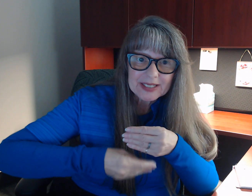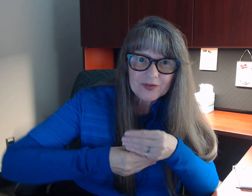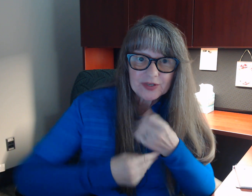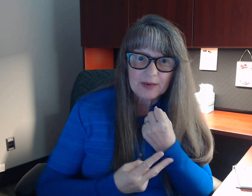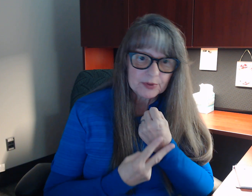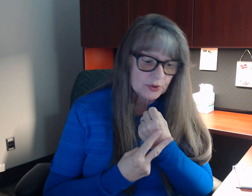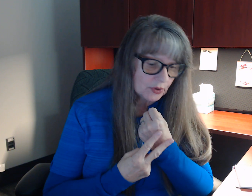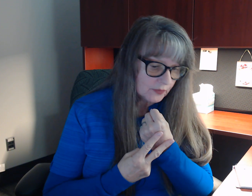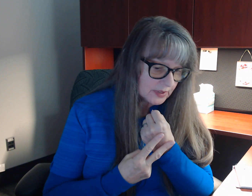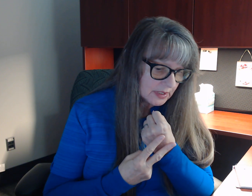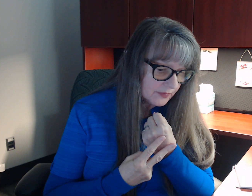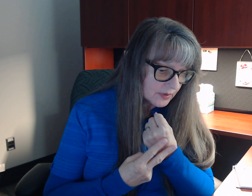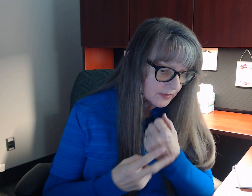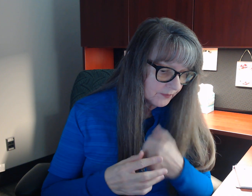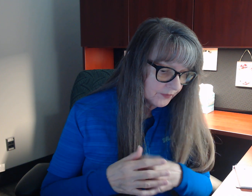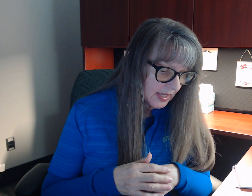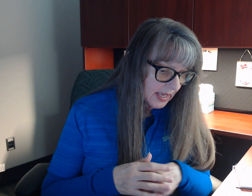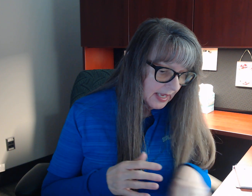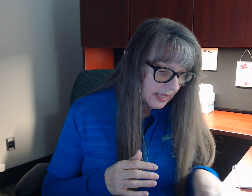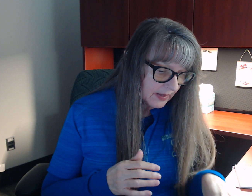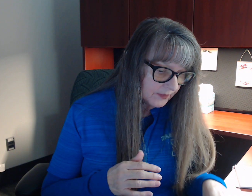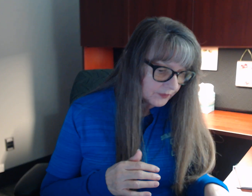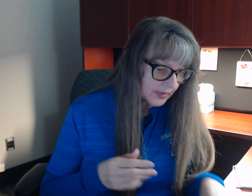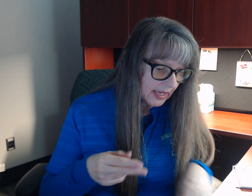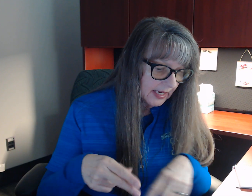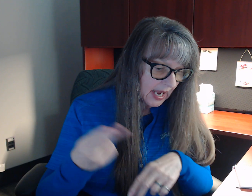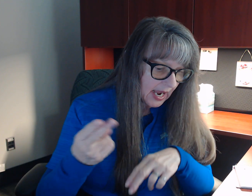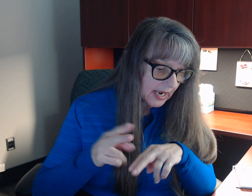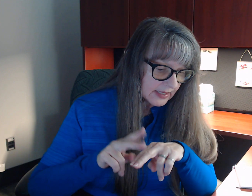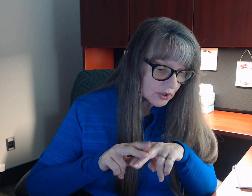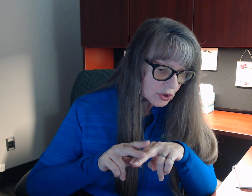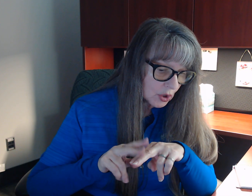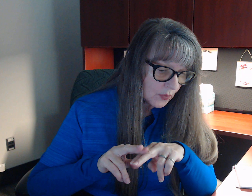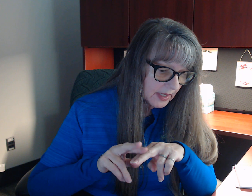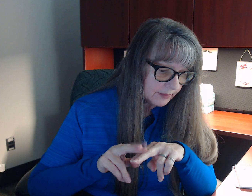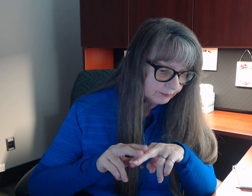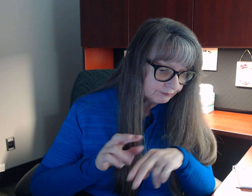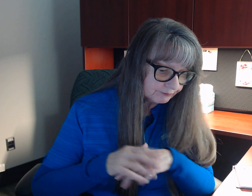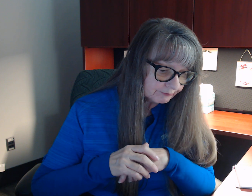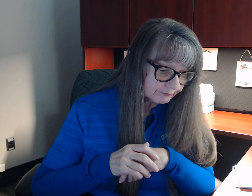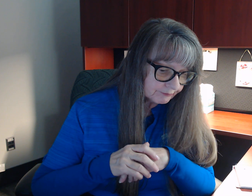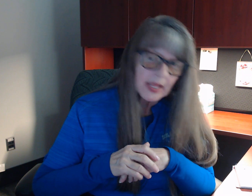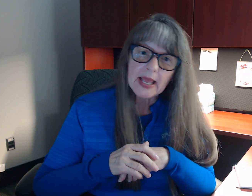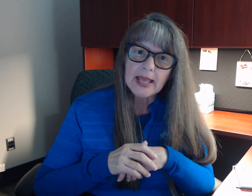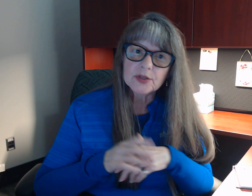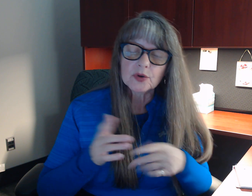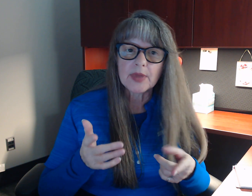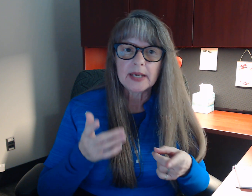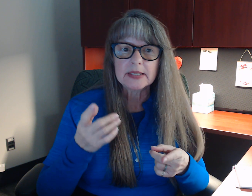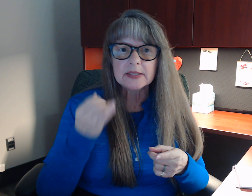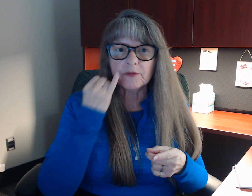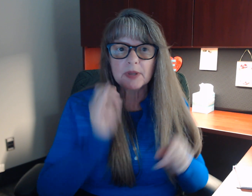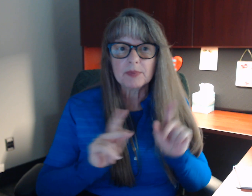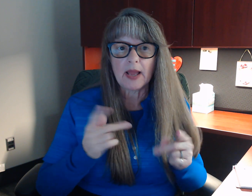additives and preservatives and high sodium. And so that is if people have like